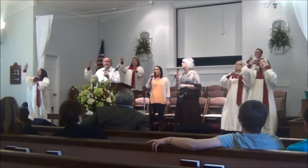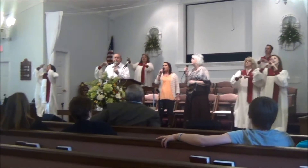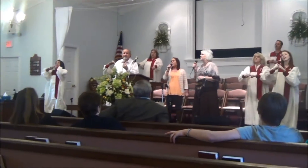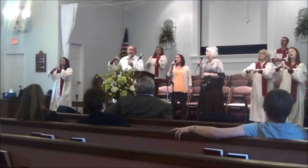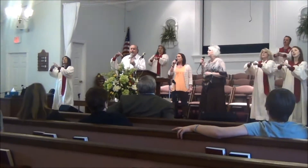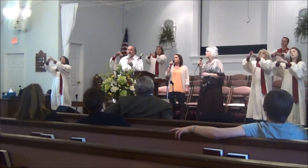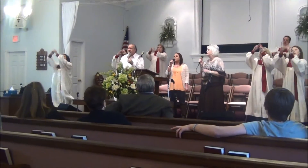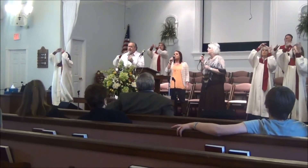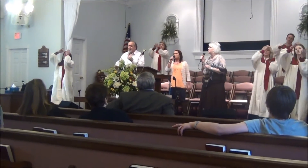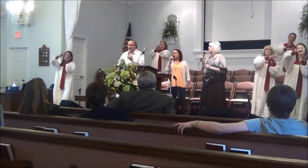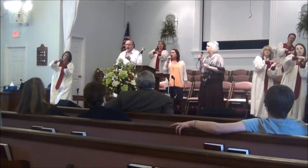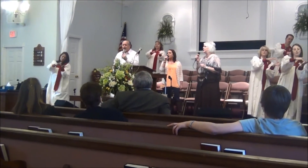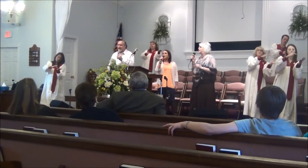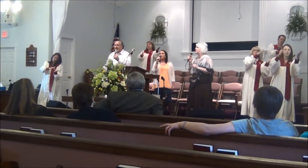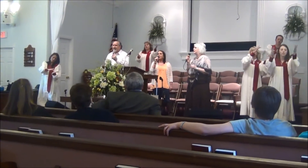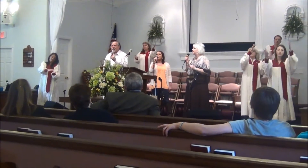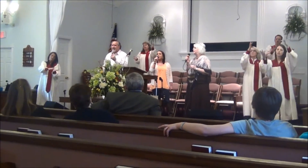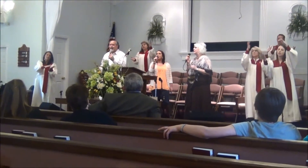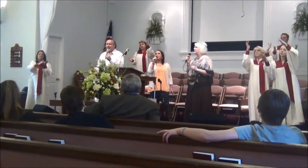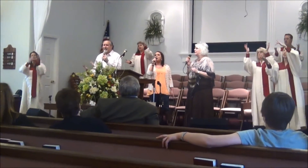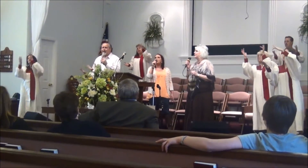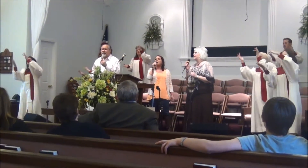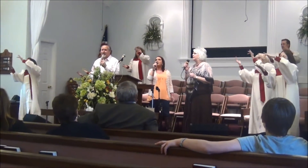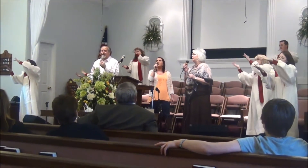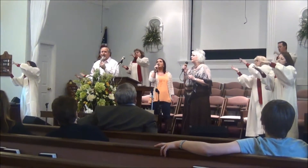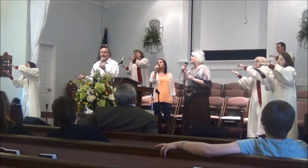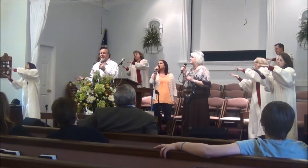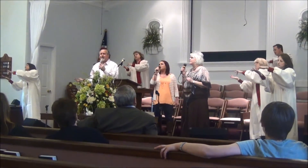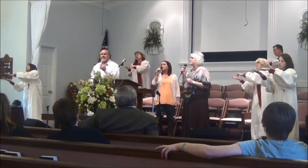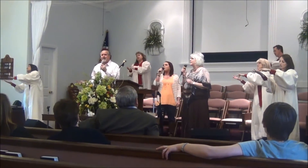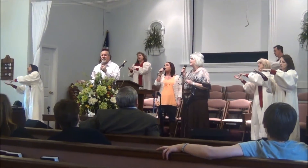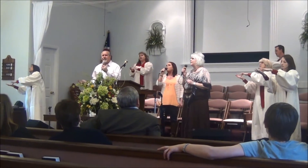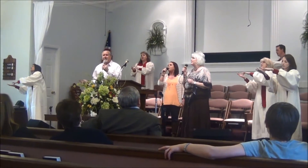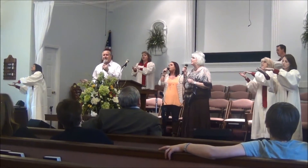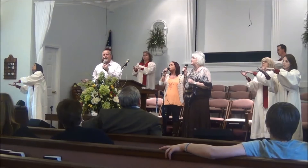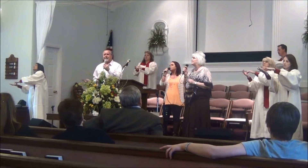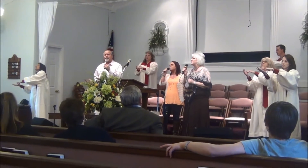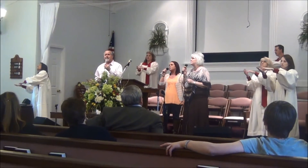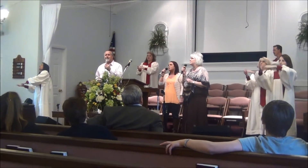Your name is Jesus.